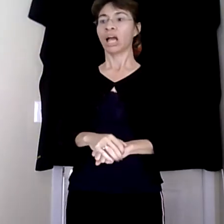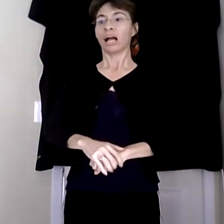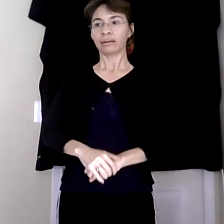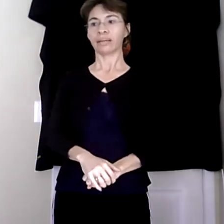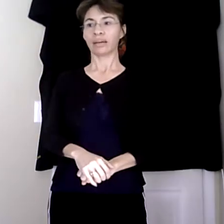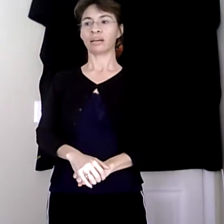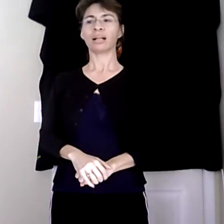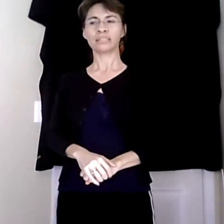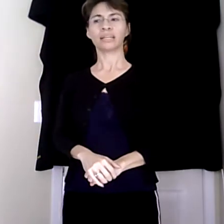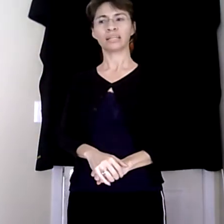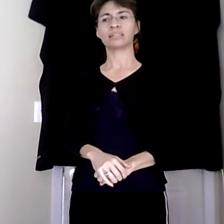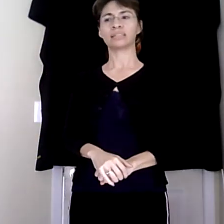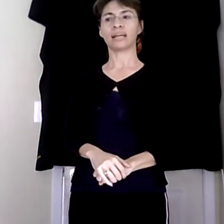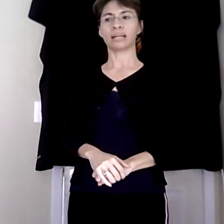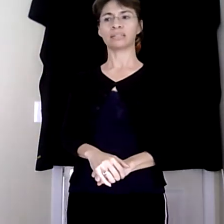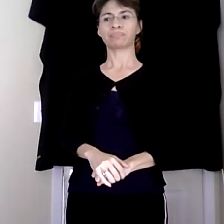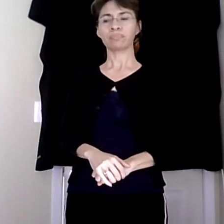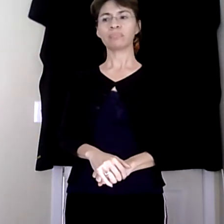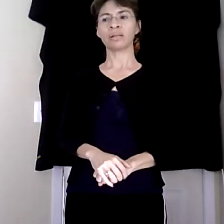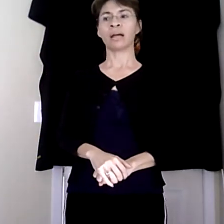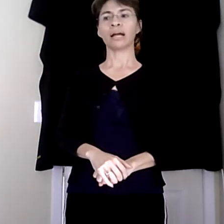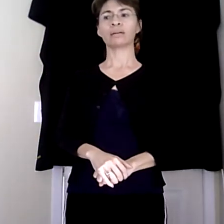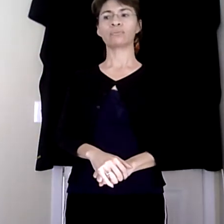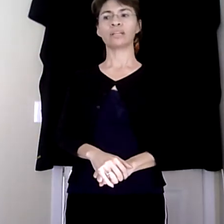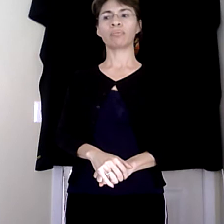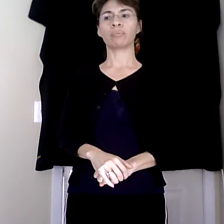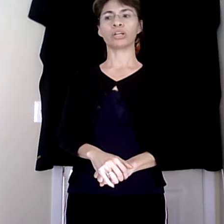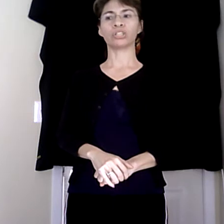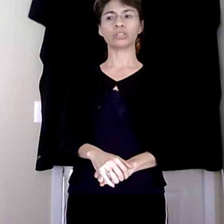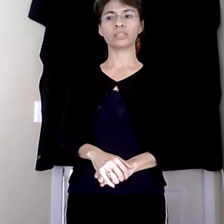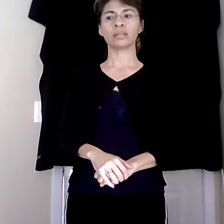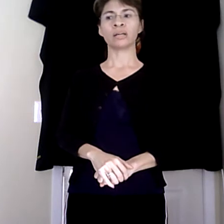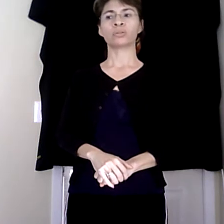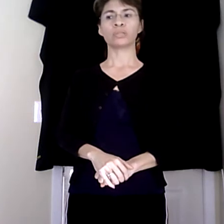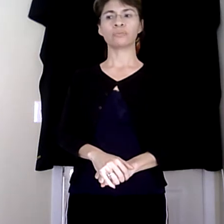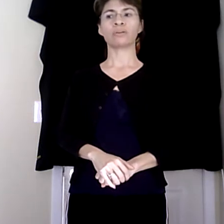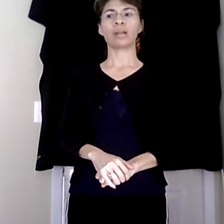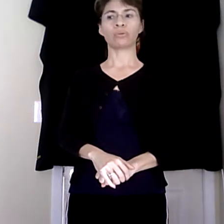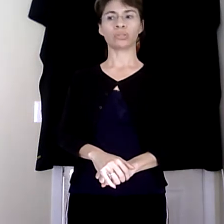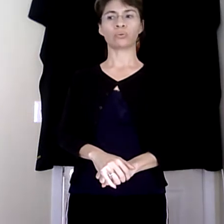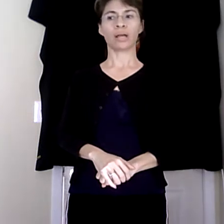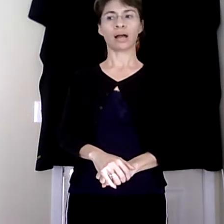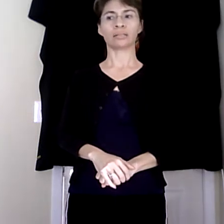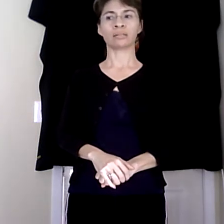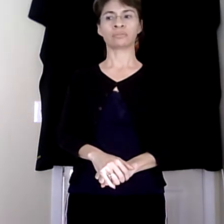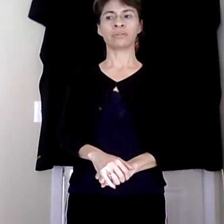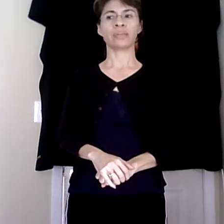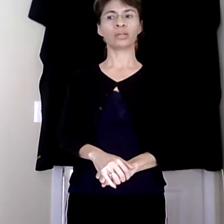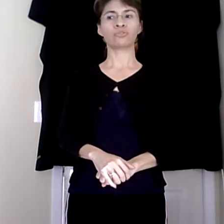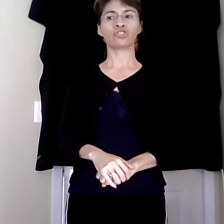Well, do they have hearing friends come over to play music? And because I know.